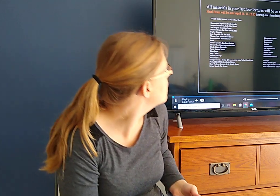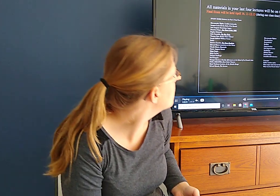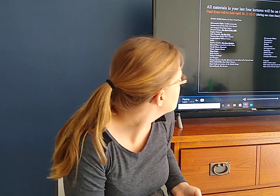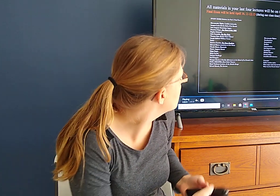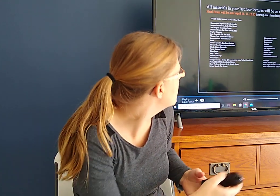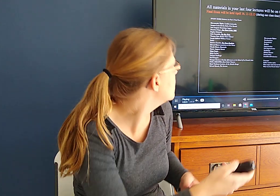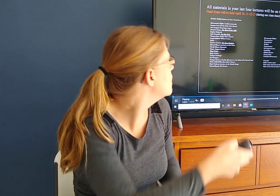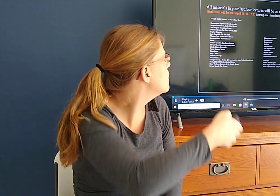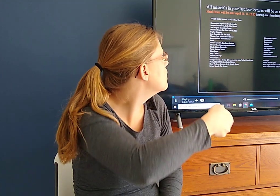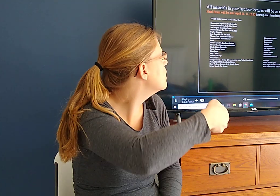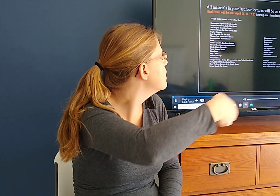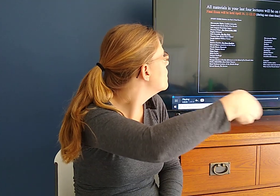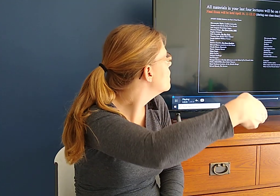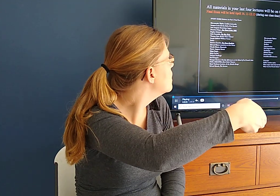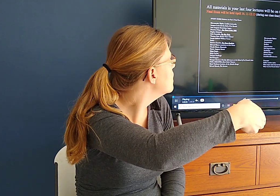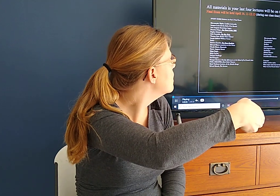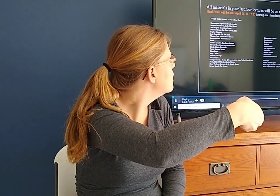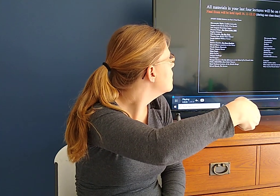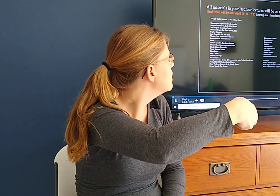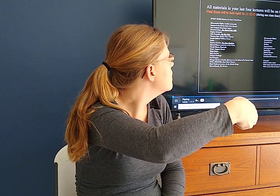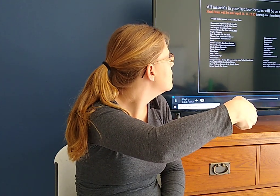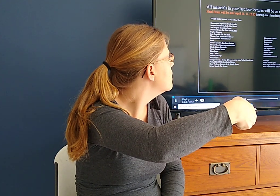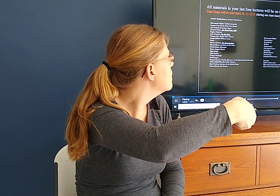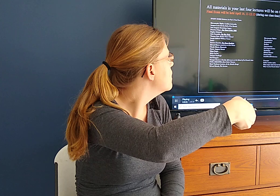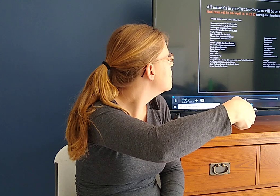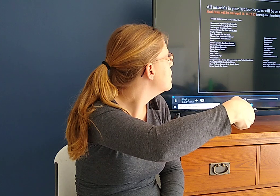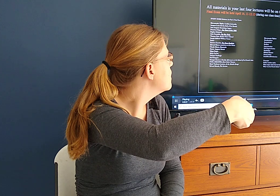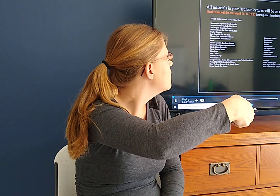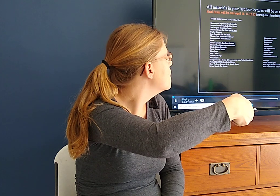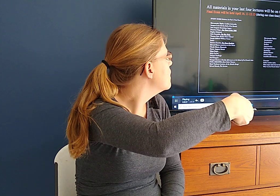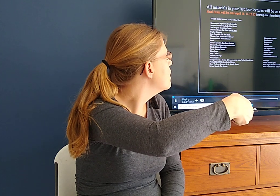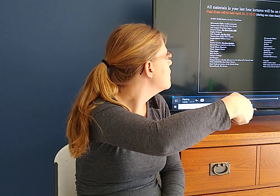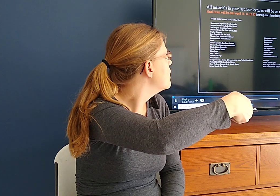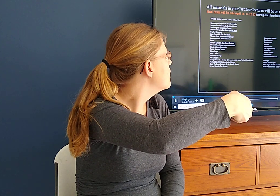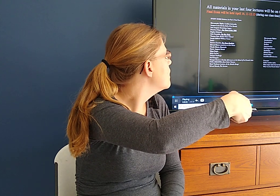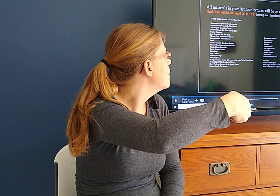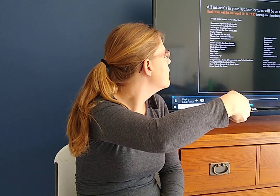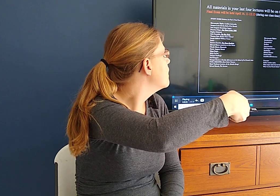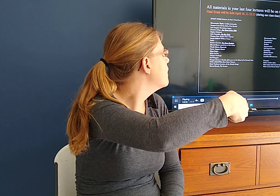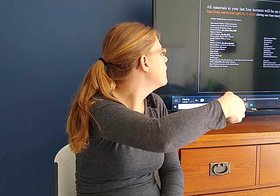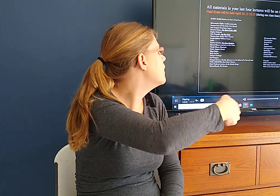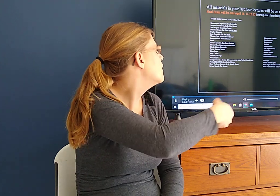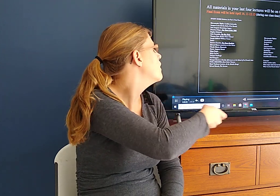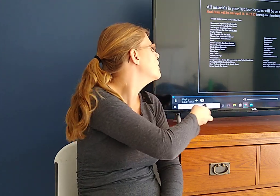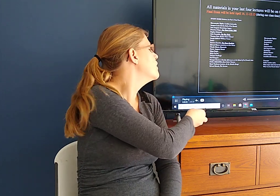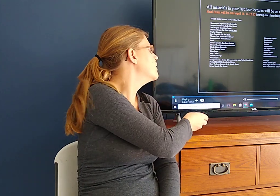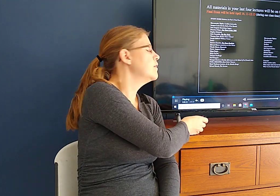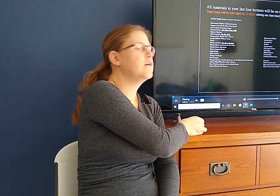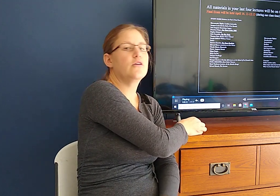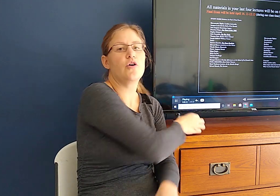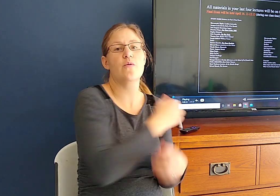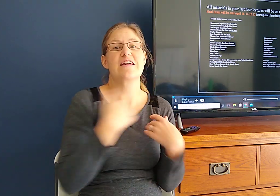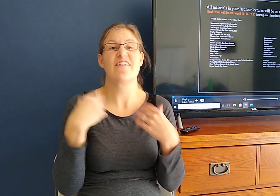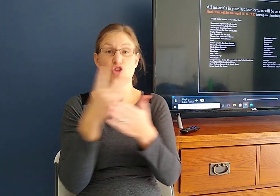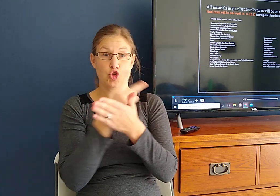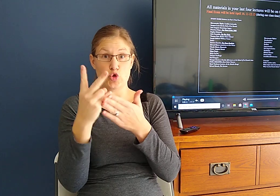Before we get started today, I'd like to remind you that we have 2 weeks until the end of classes. By way of helping you to prepare